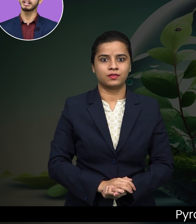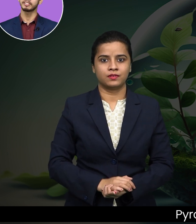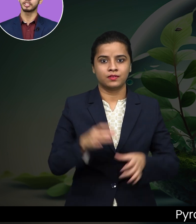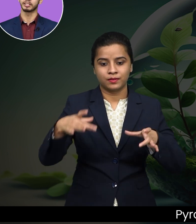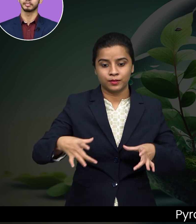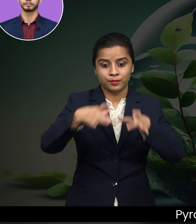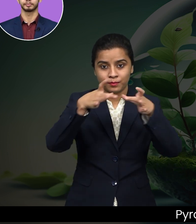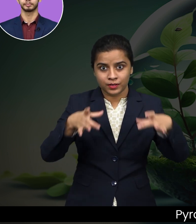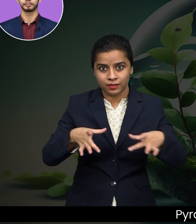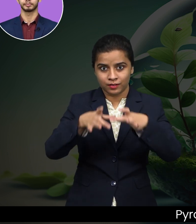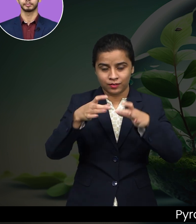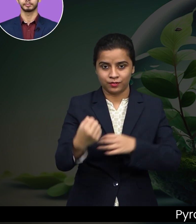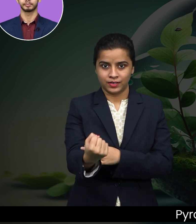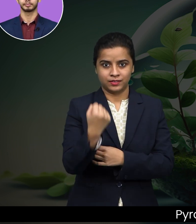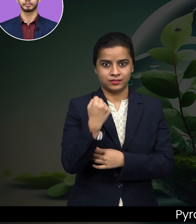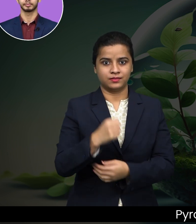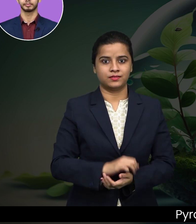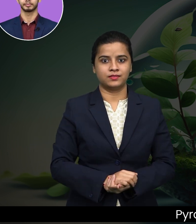pyramid of energy.